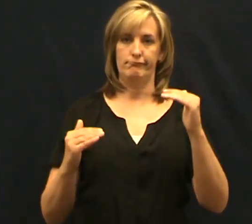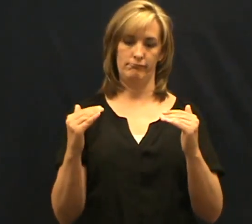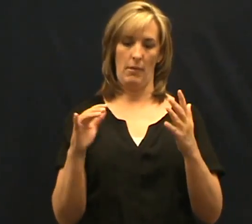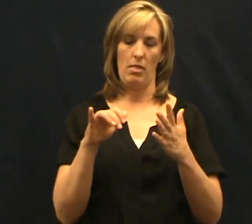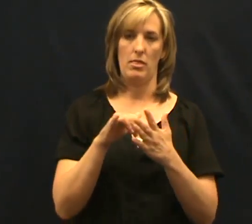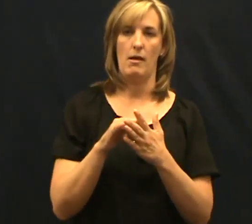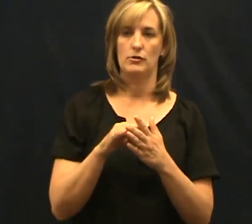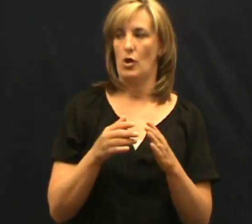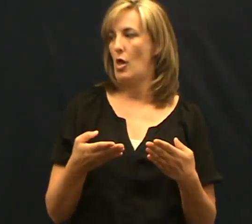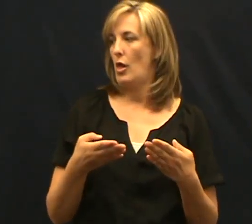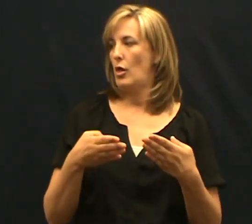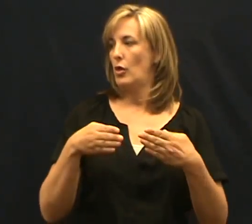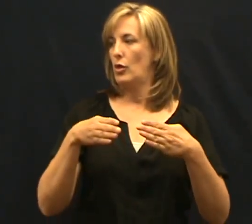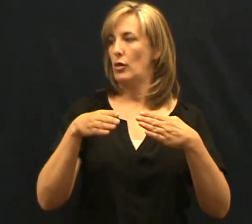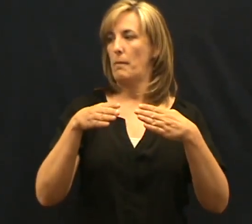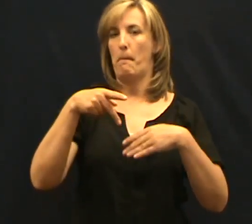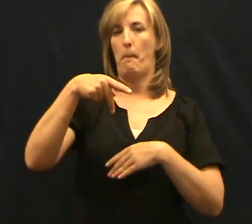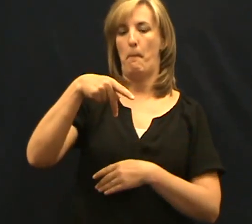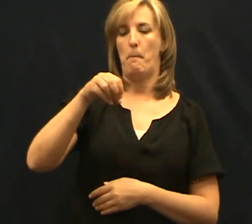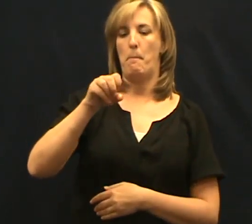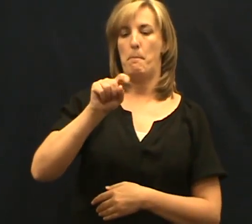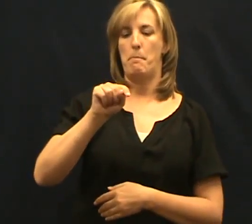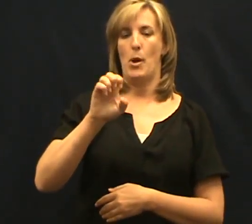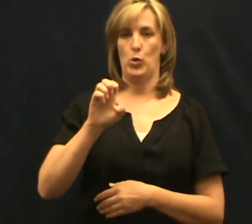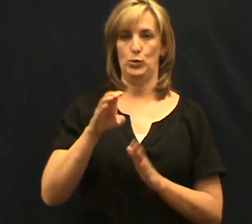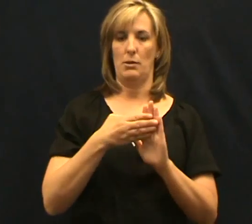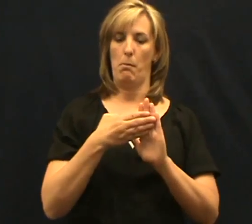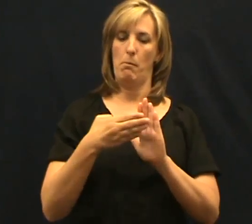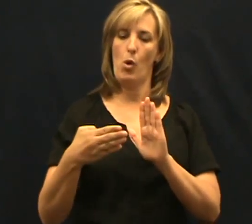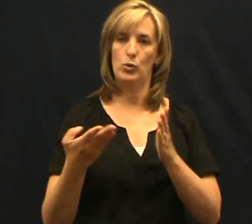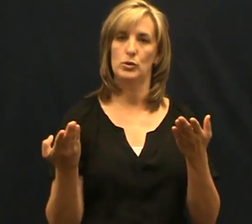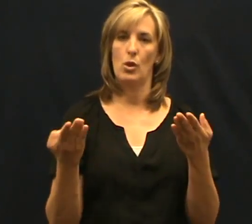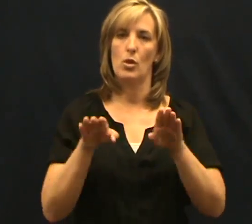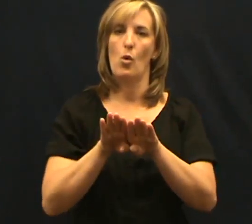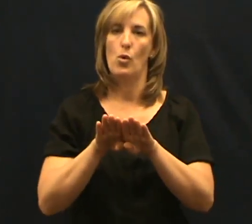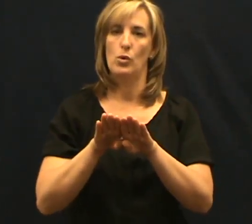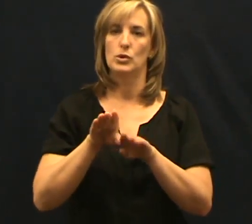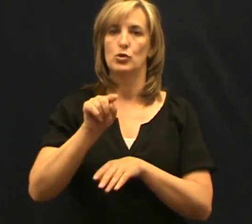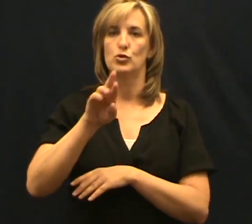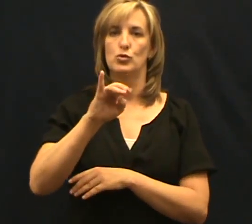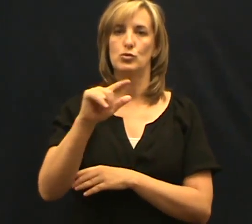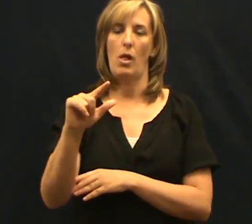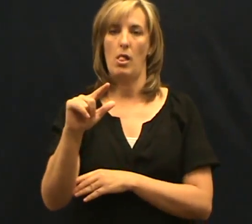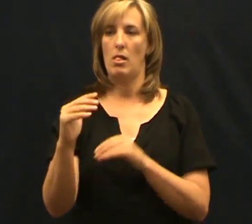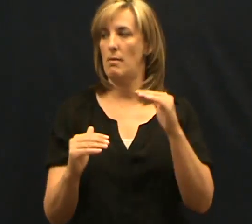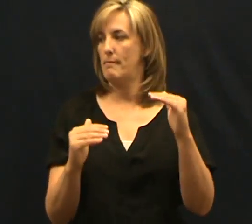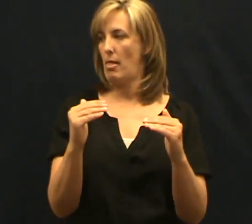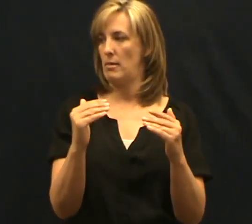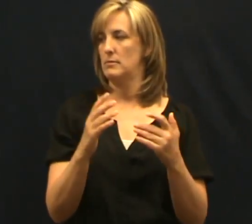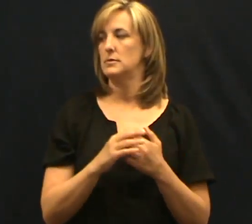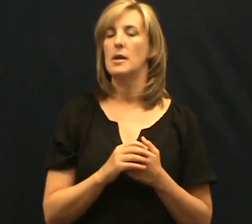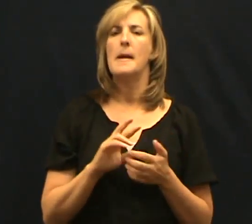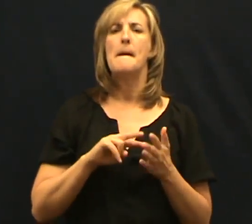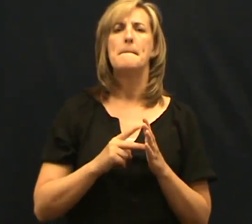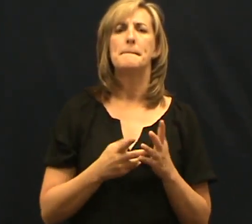trial balance. And all that does is it makes sure that we have recorded and posted all of our closing